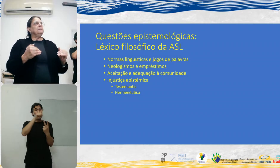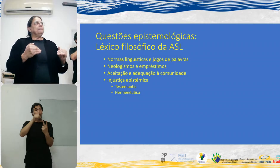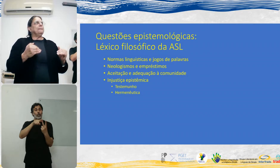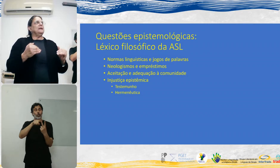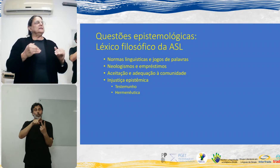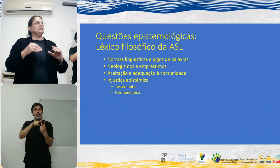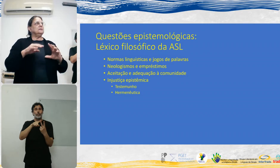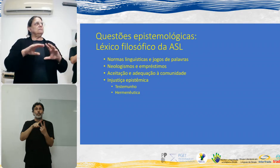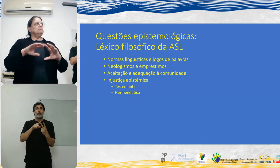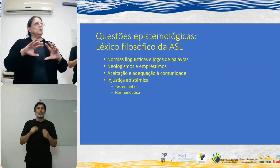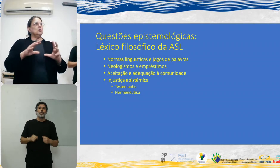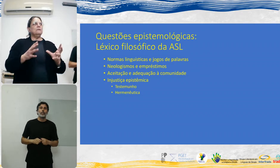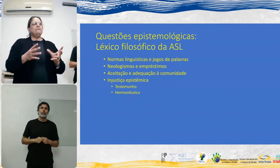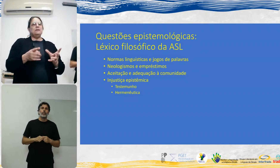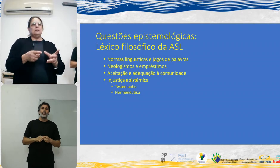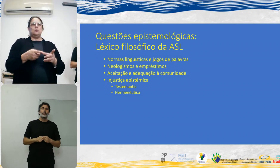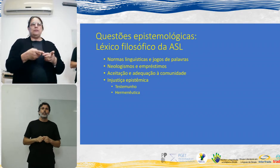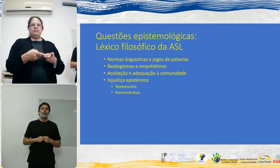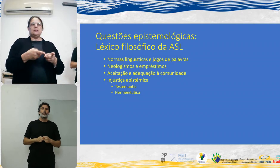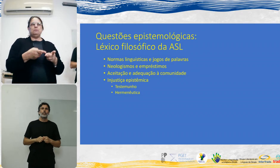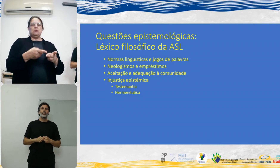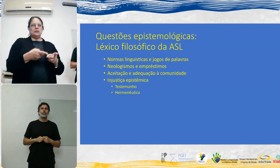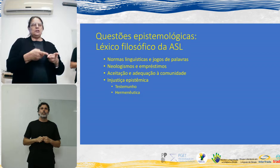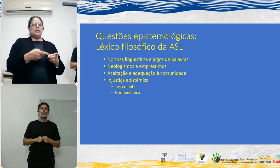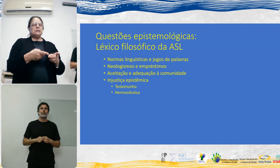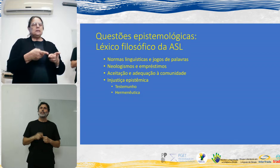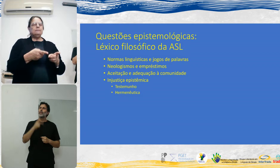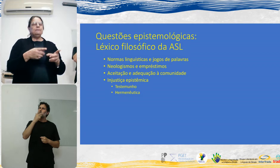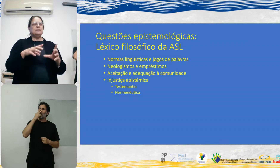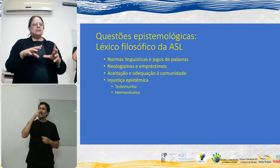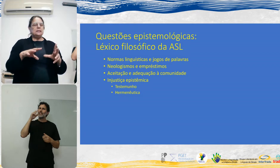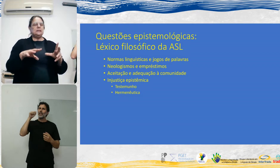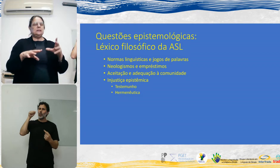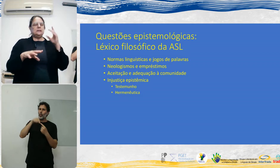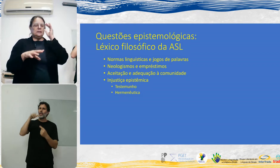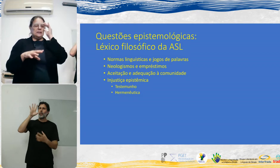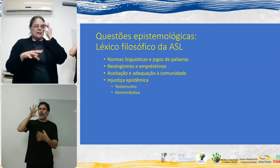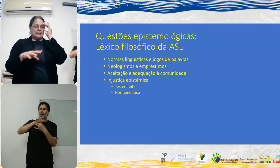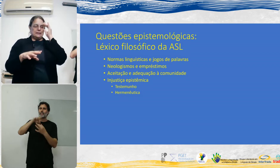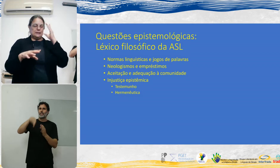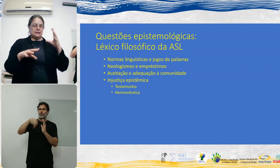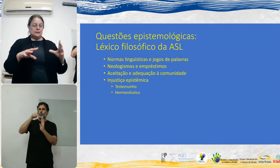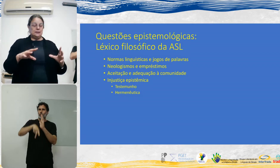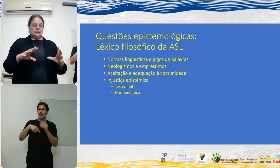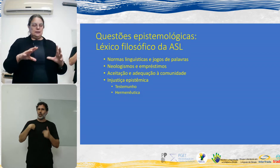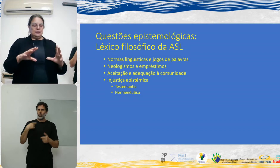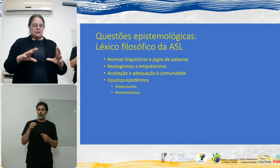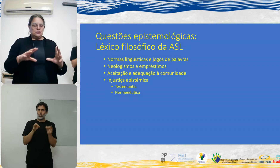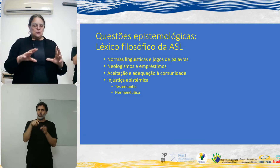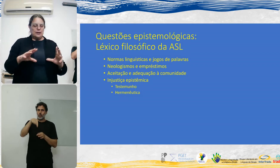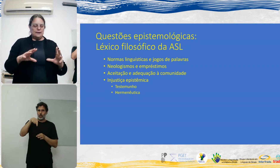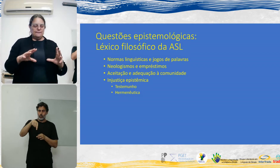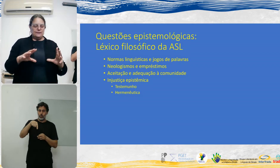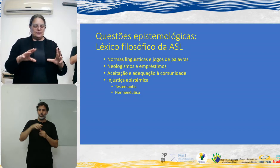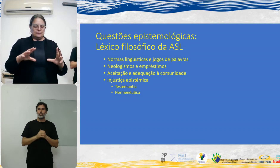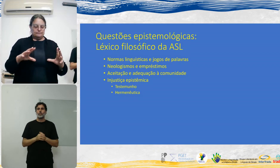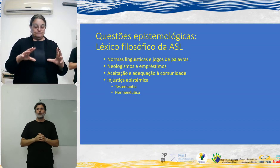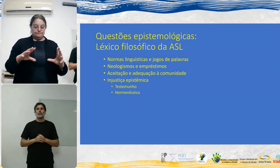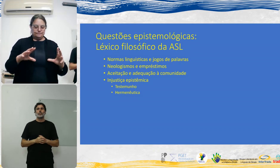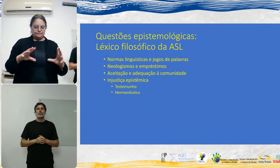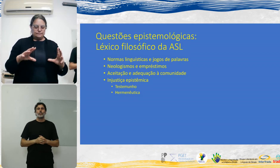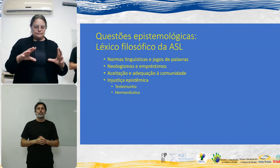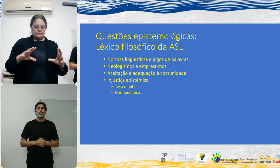kind is more fit with this project. This is the idea that you